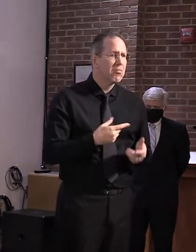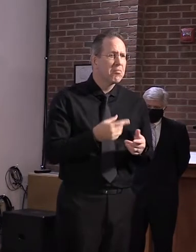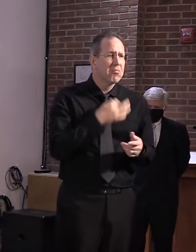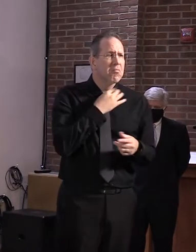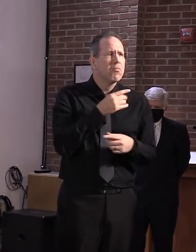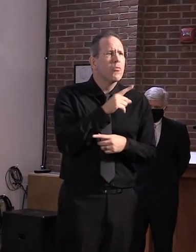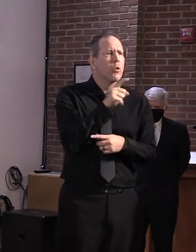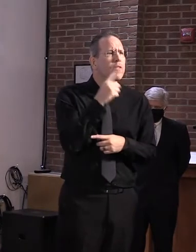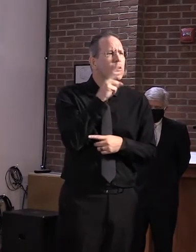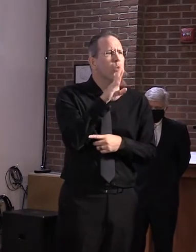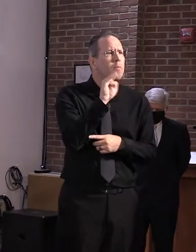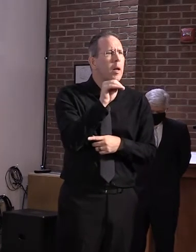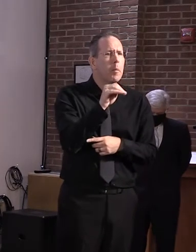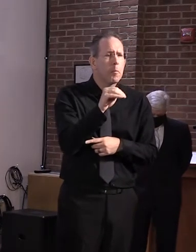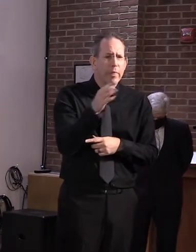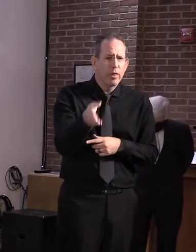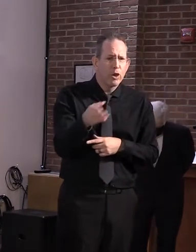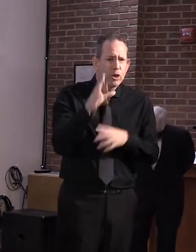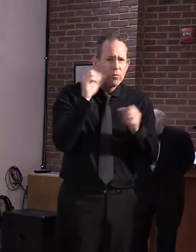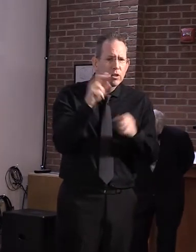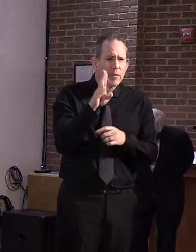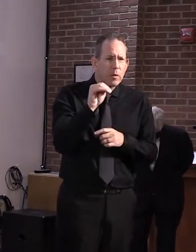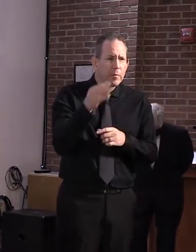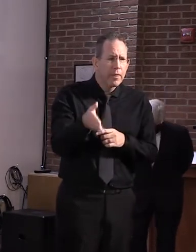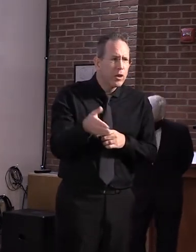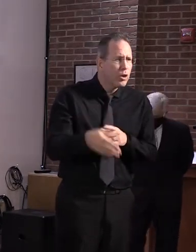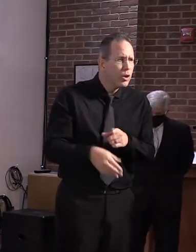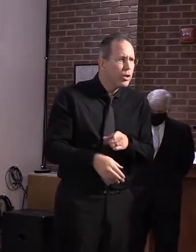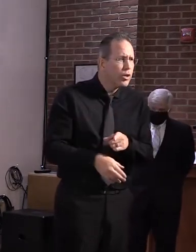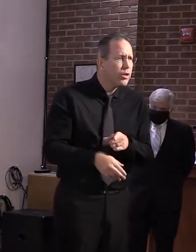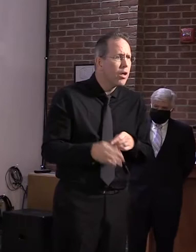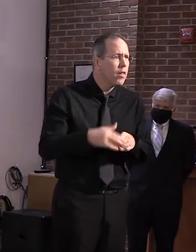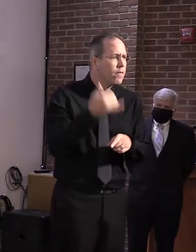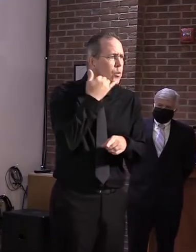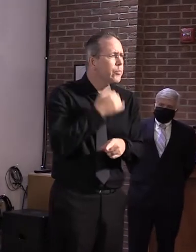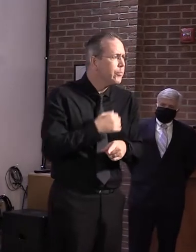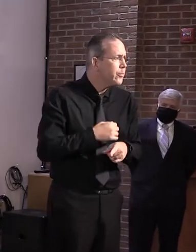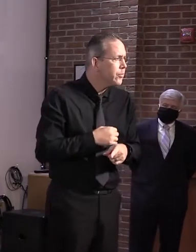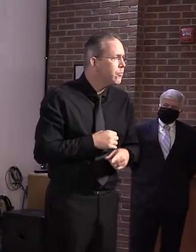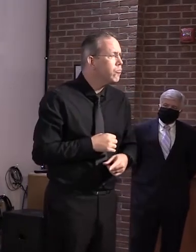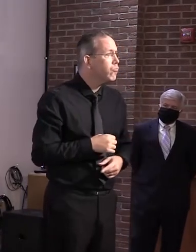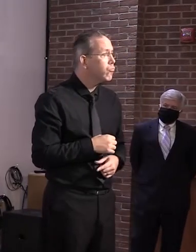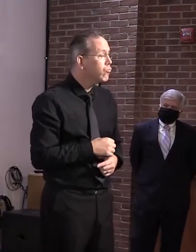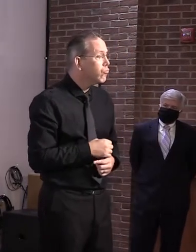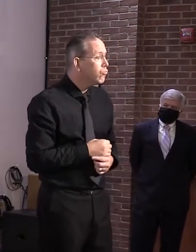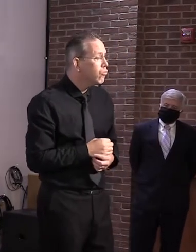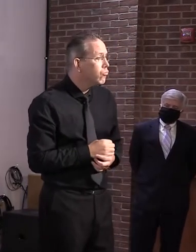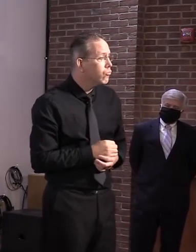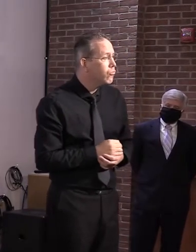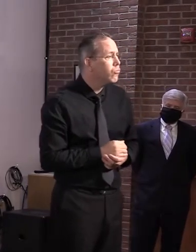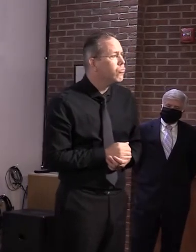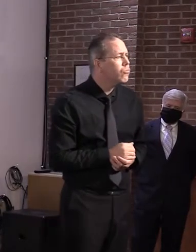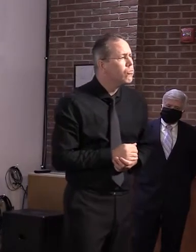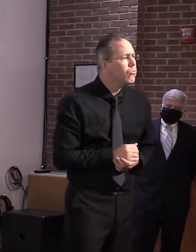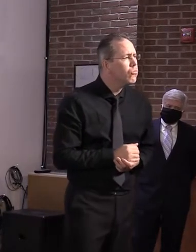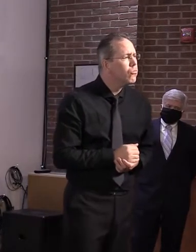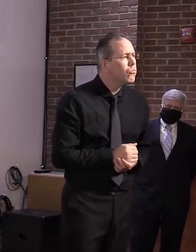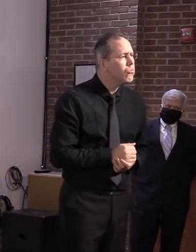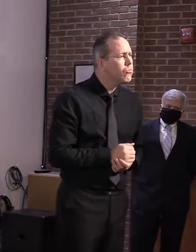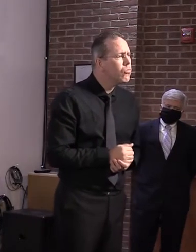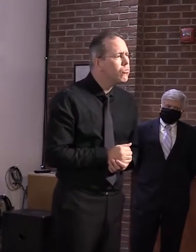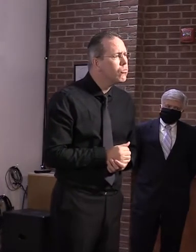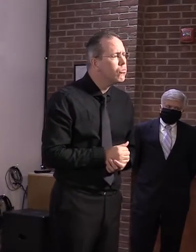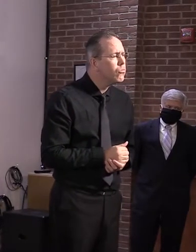Okay, I'm wondering, some schools are considering buyouts for faculty. Will